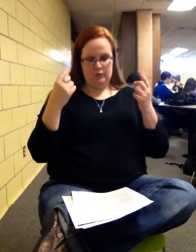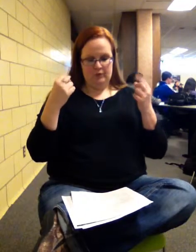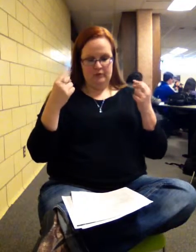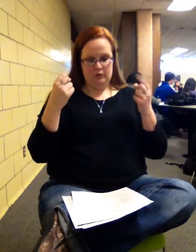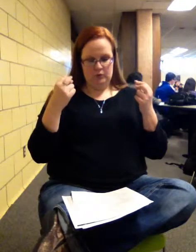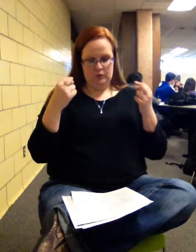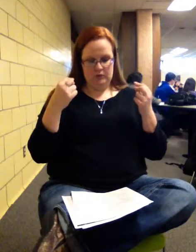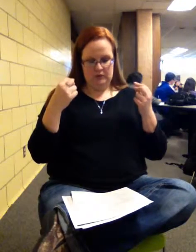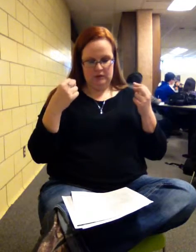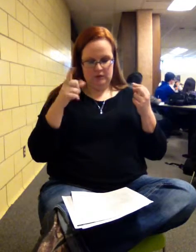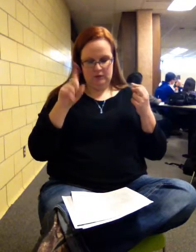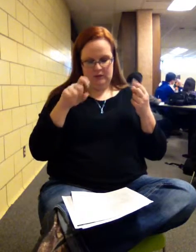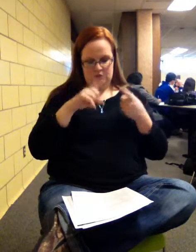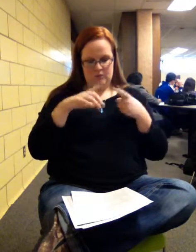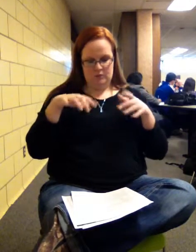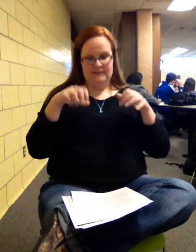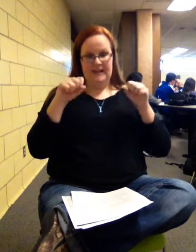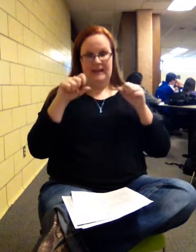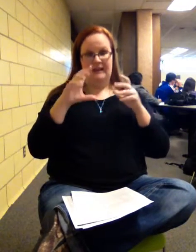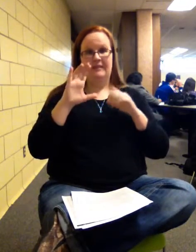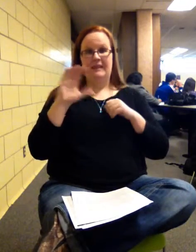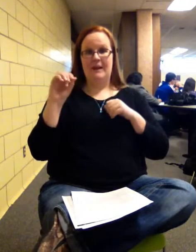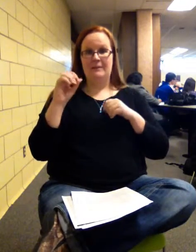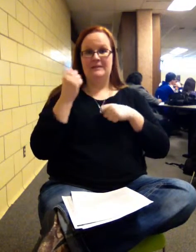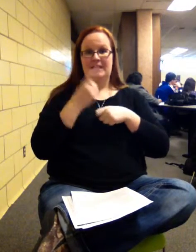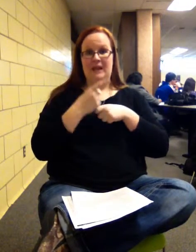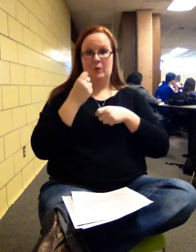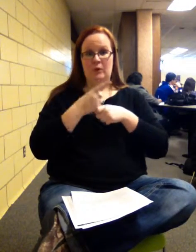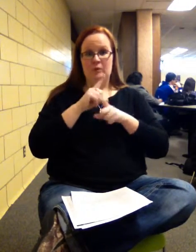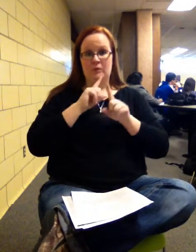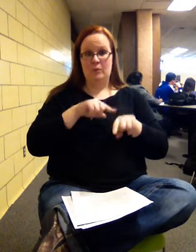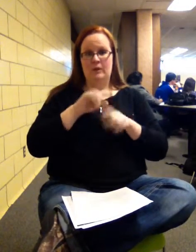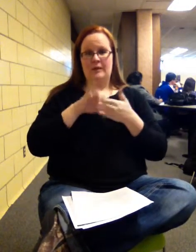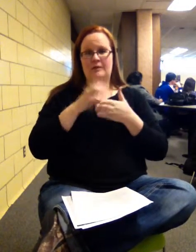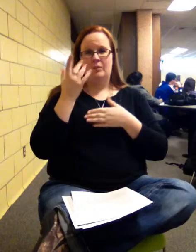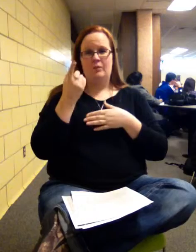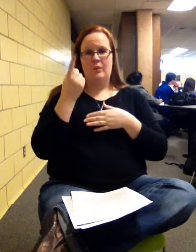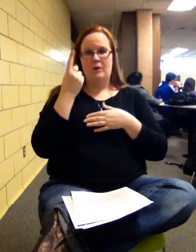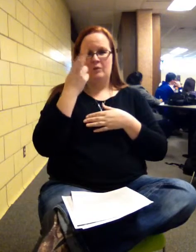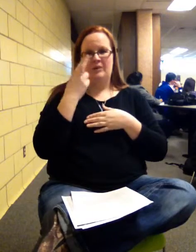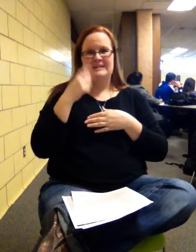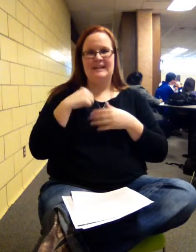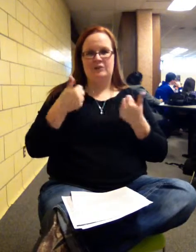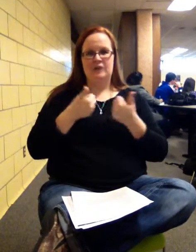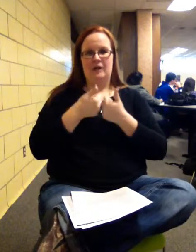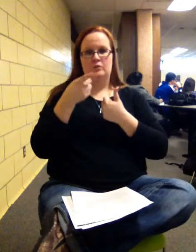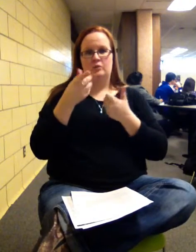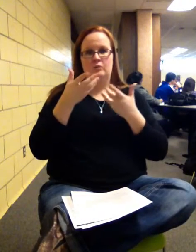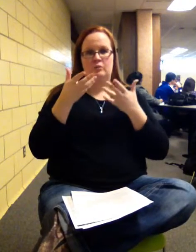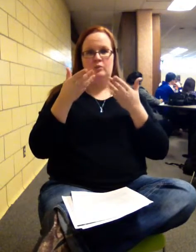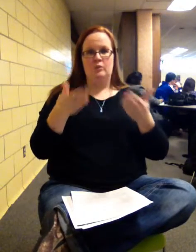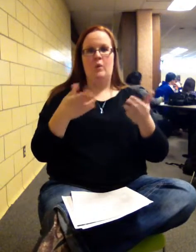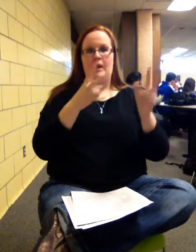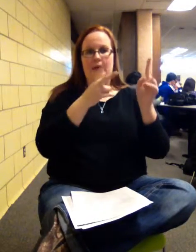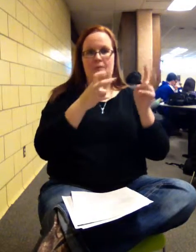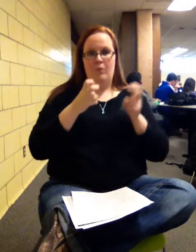need to take the company's annual report. So that's one of the reasons I kind of challenged you to go ahead and get those pulled off of the internet before